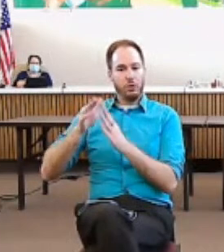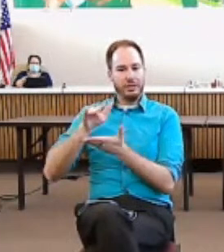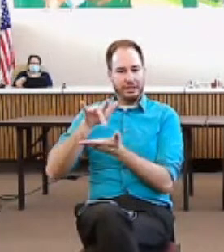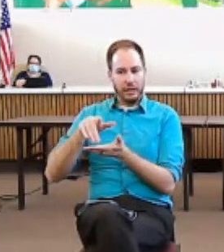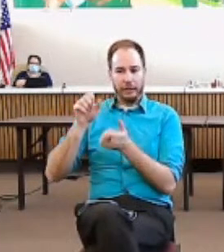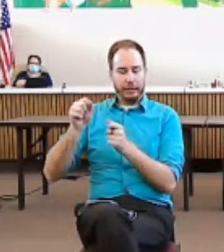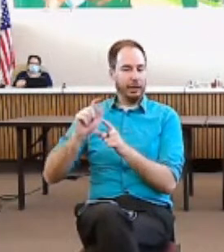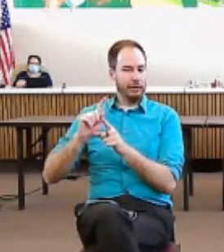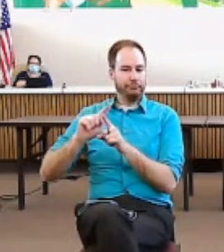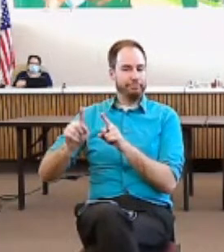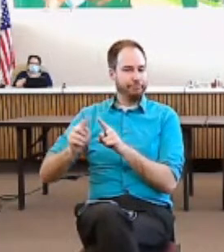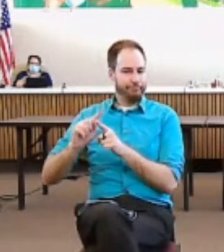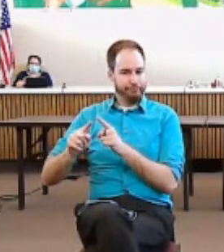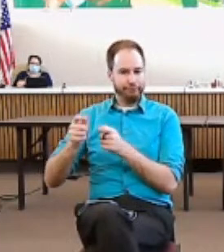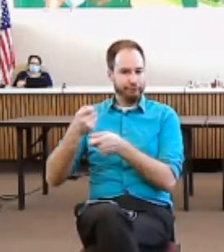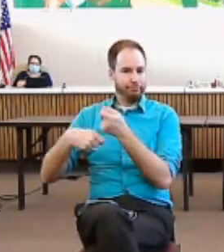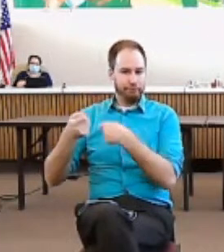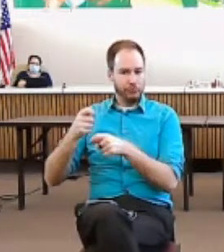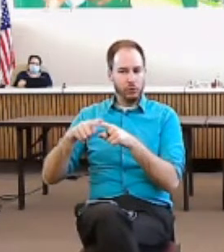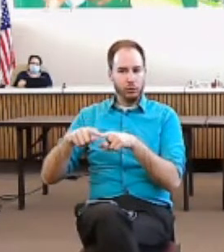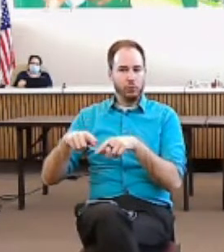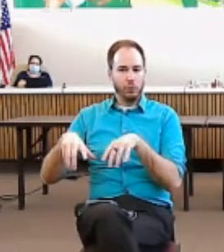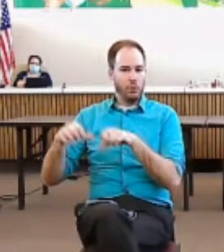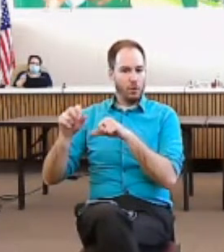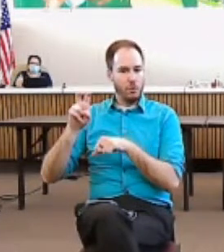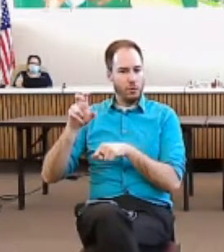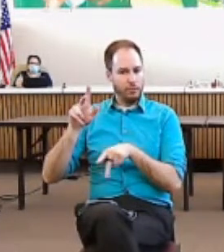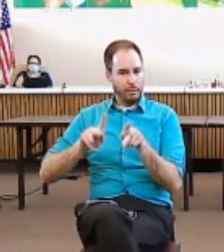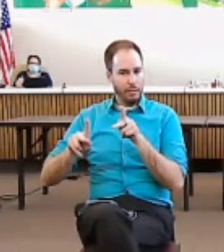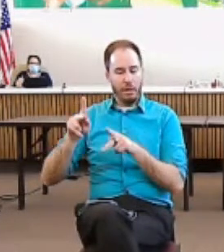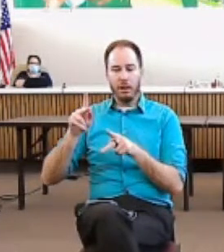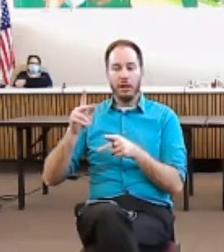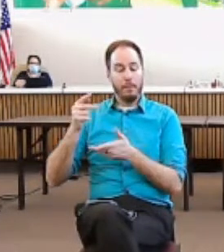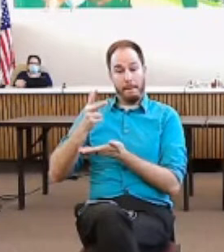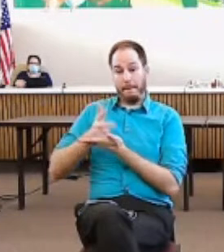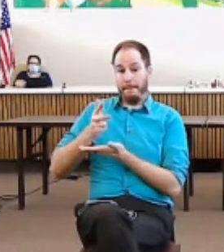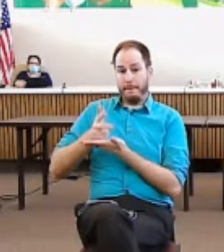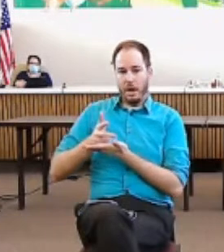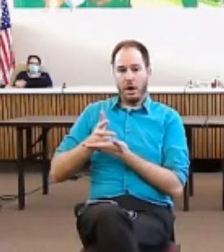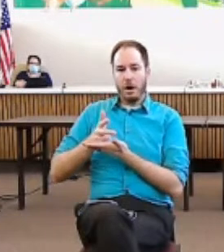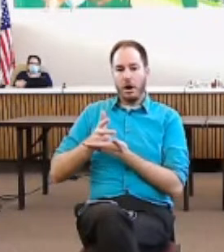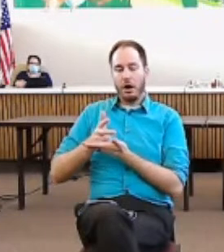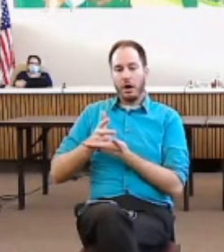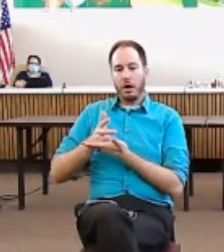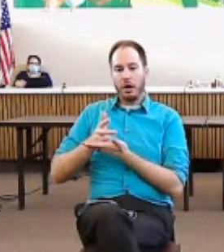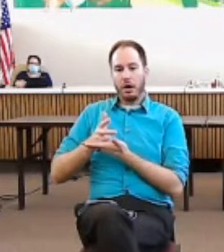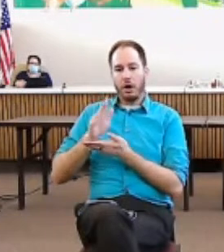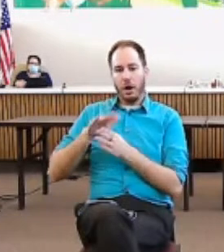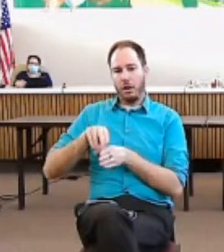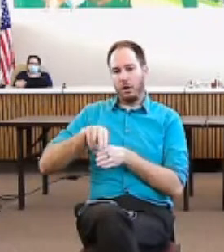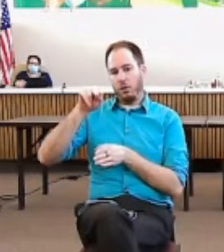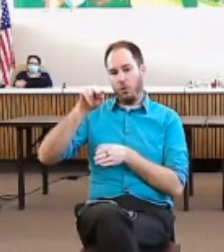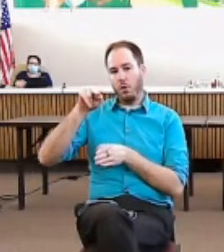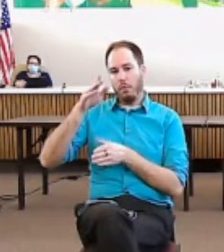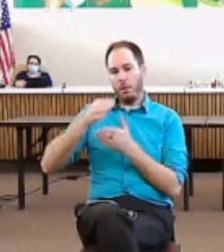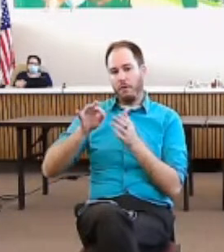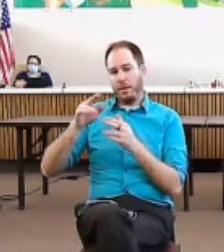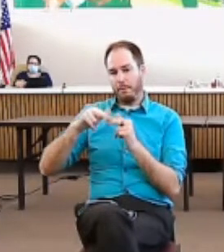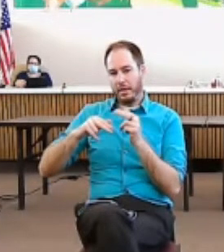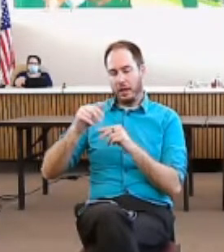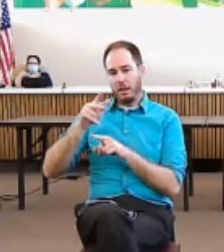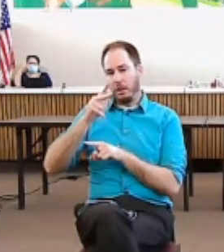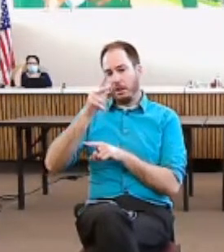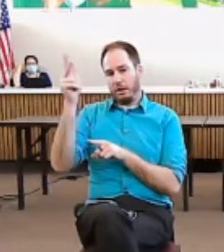can hold up to 200 people. Parking is on the north side of the building